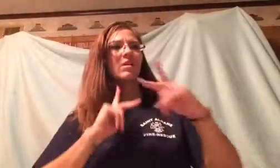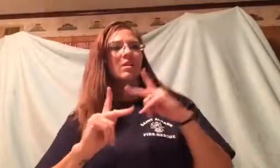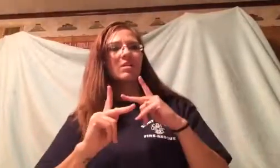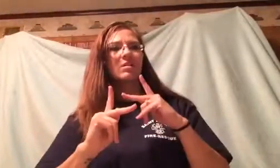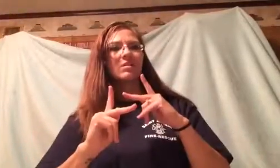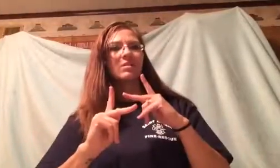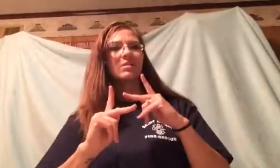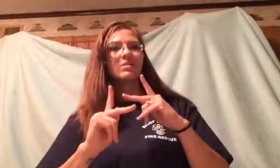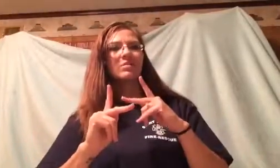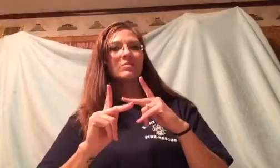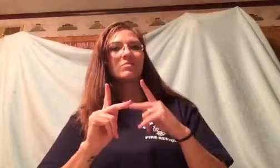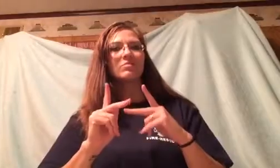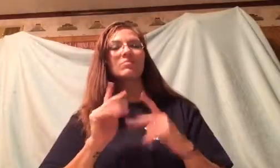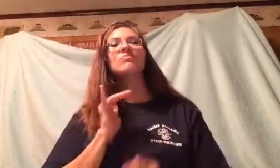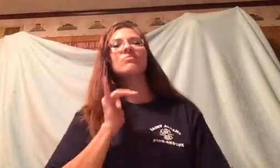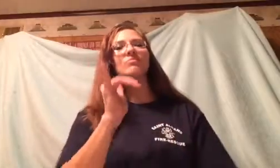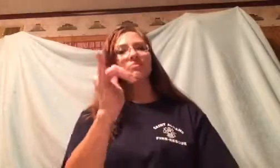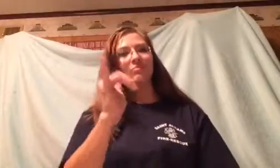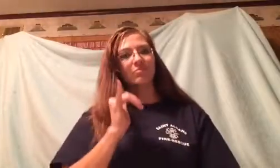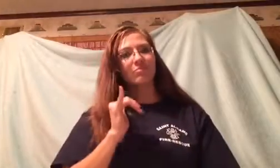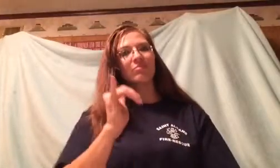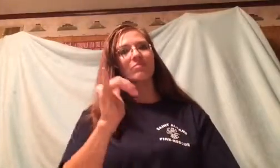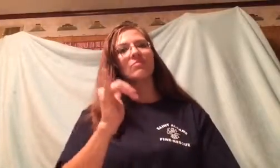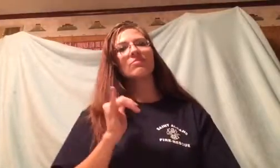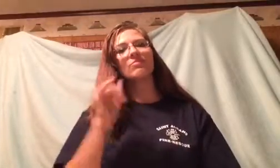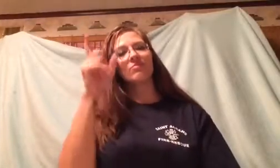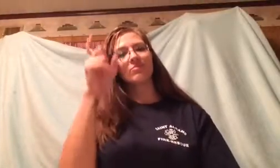You kind of strange, so once did I